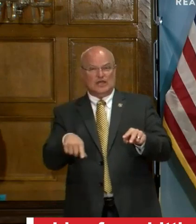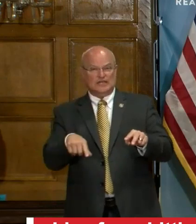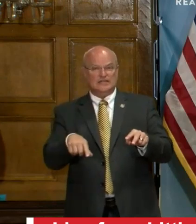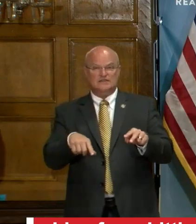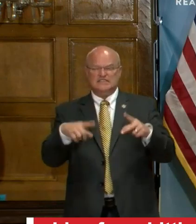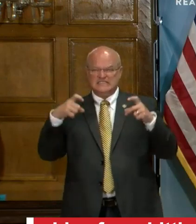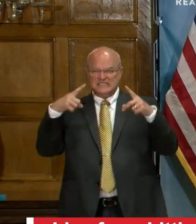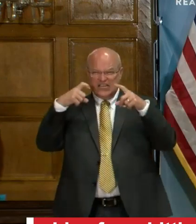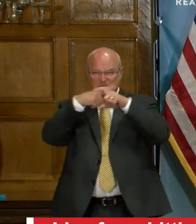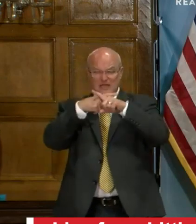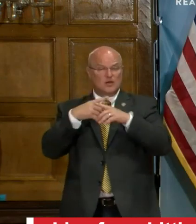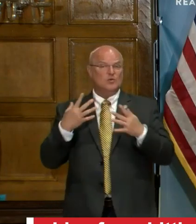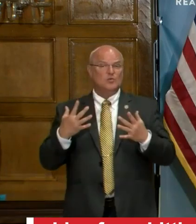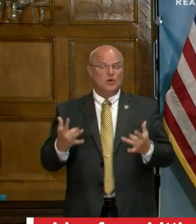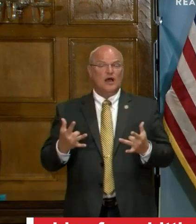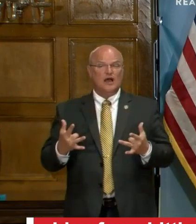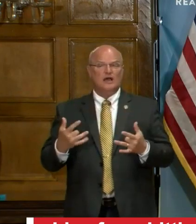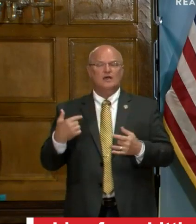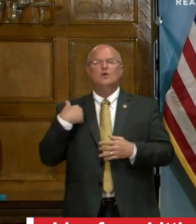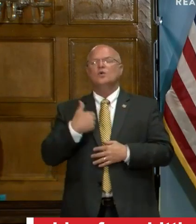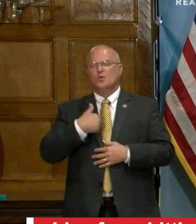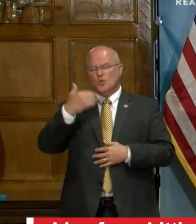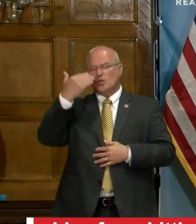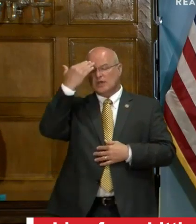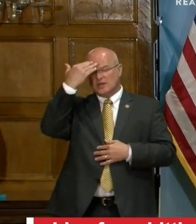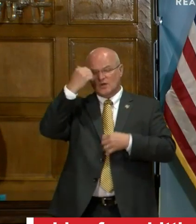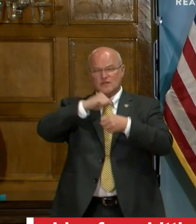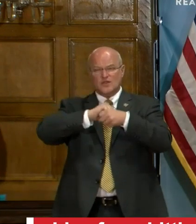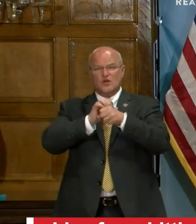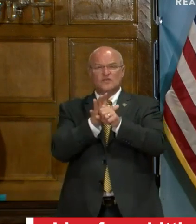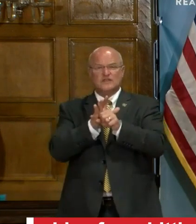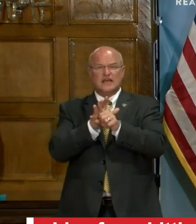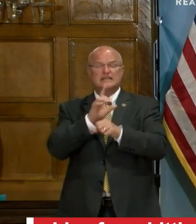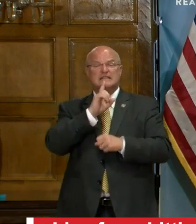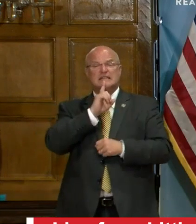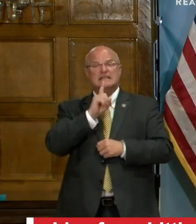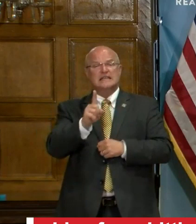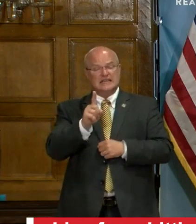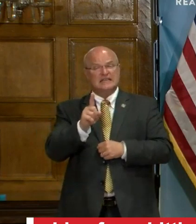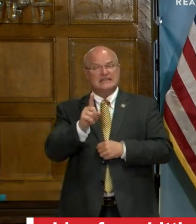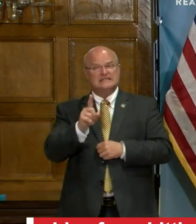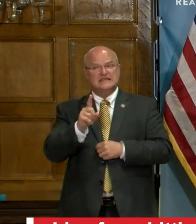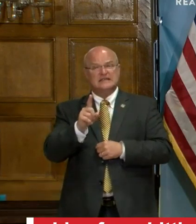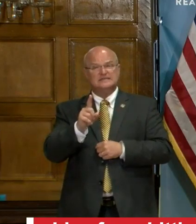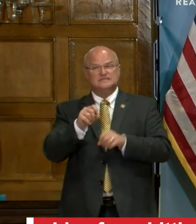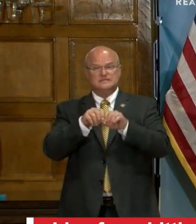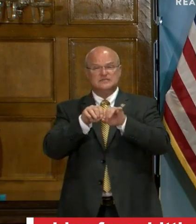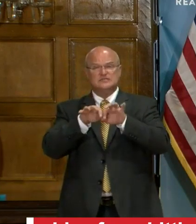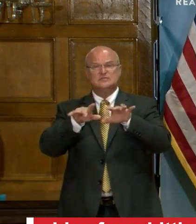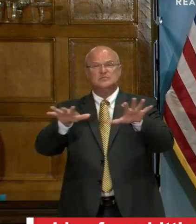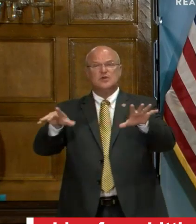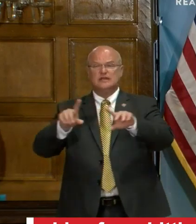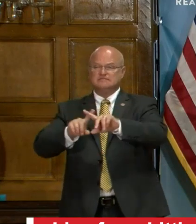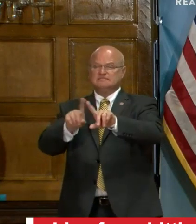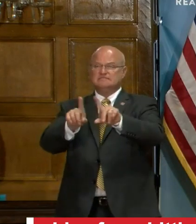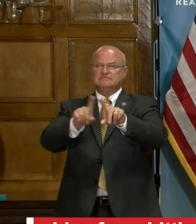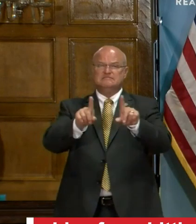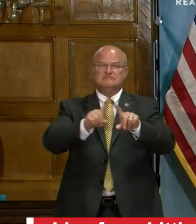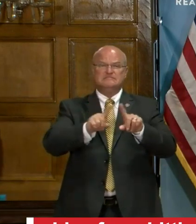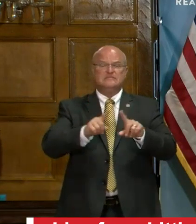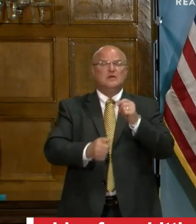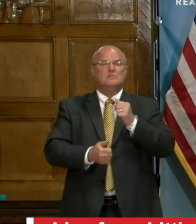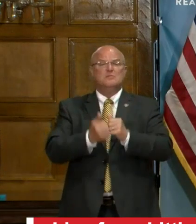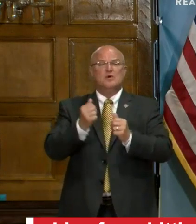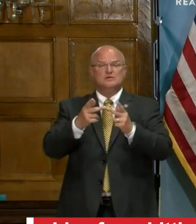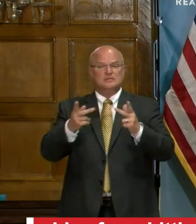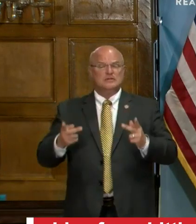are complicated because we know that COVID-19 is being spread in many of our communities, most